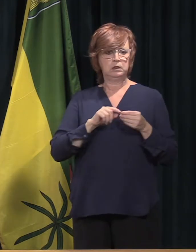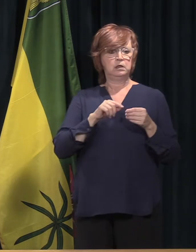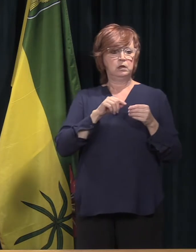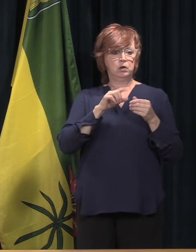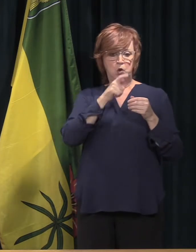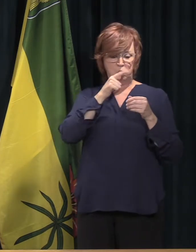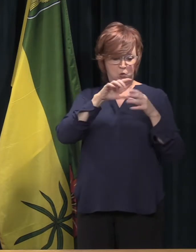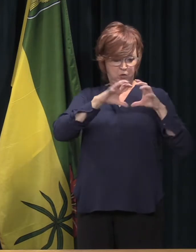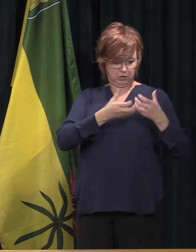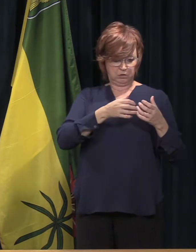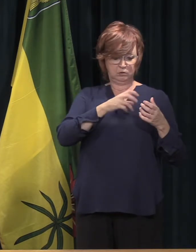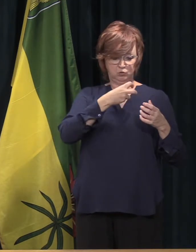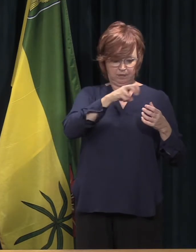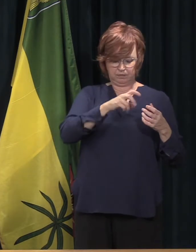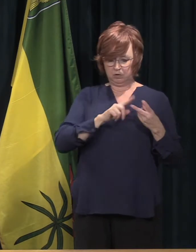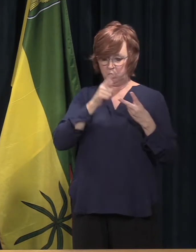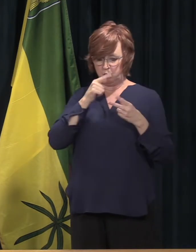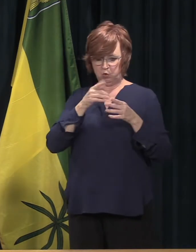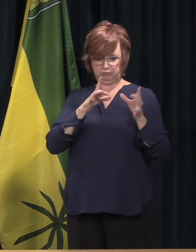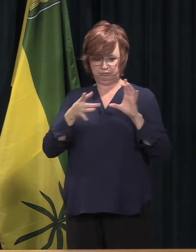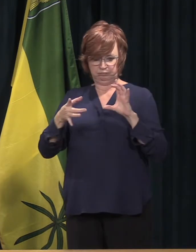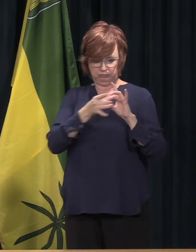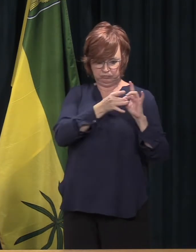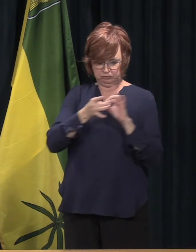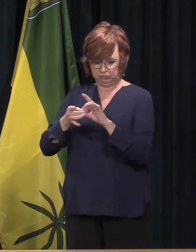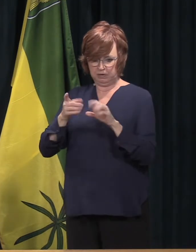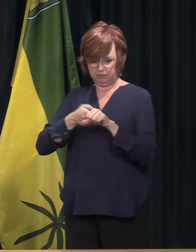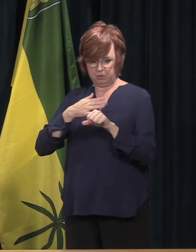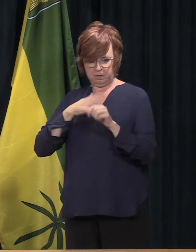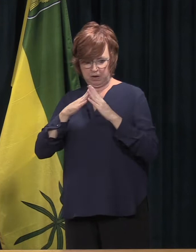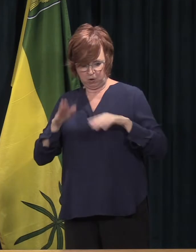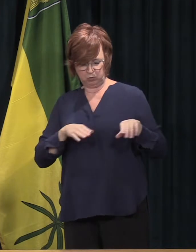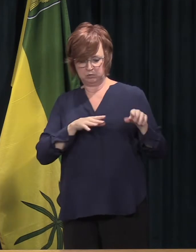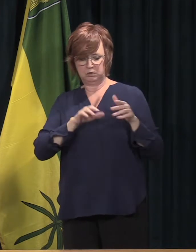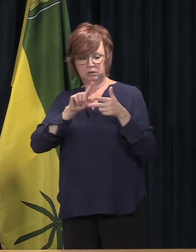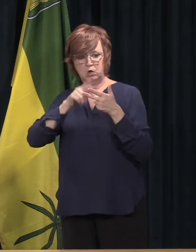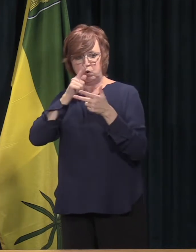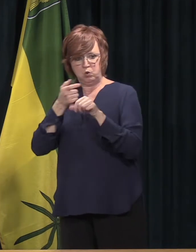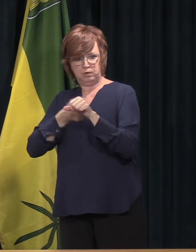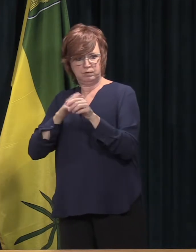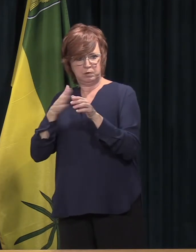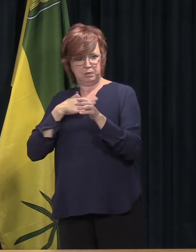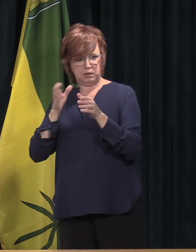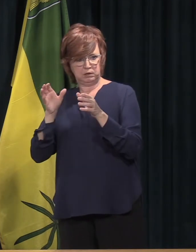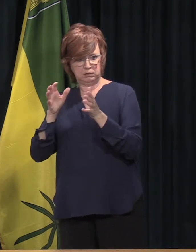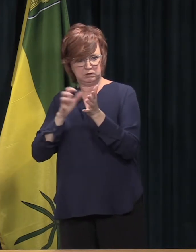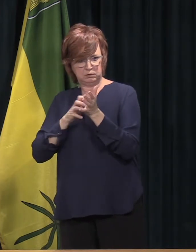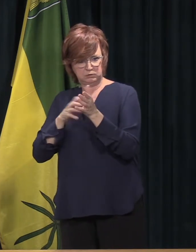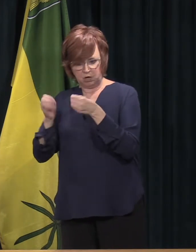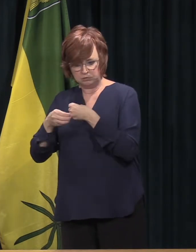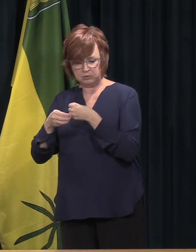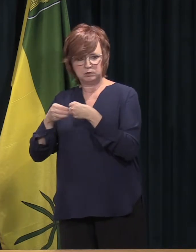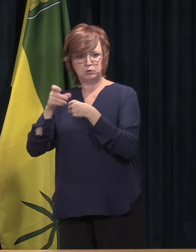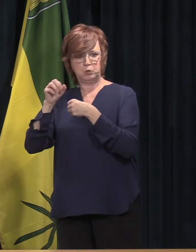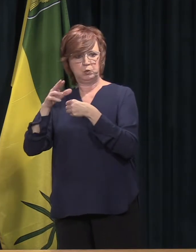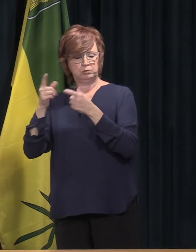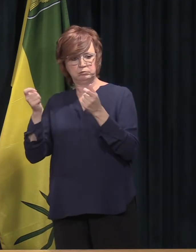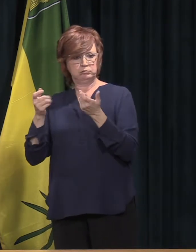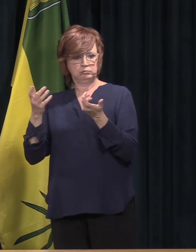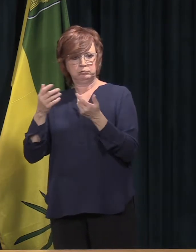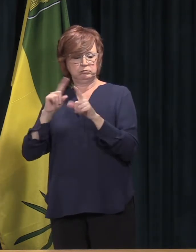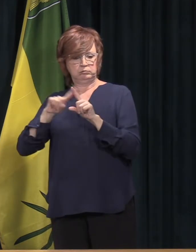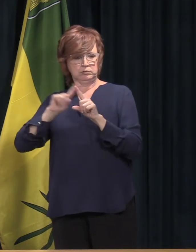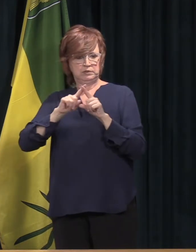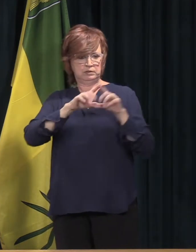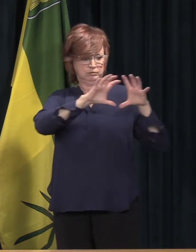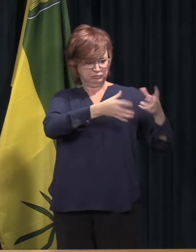would be a nosocomial transmission in the healthcare setting, either from a patient to a healthcare provider or the reverse. And so I think we need